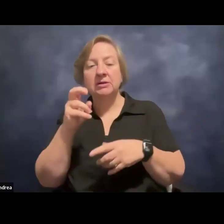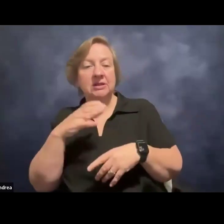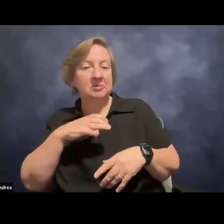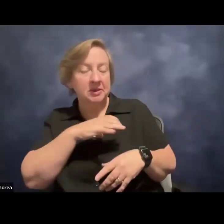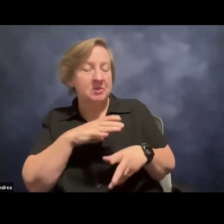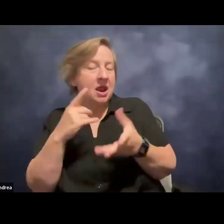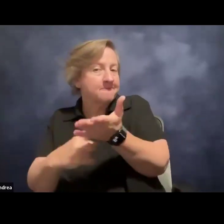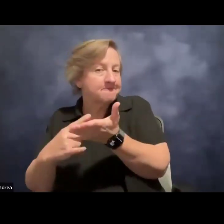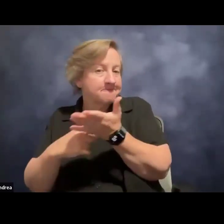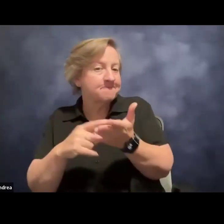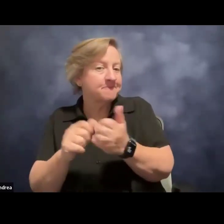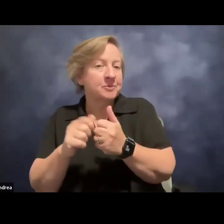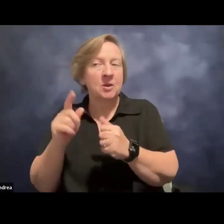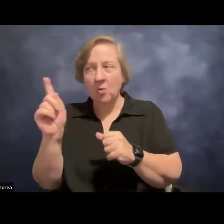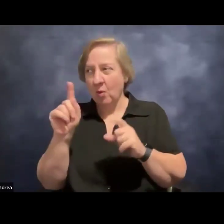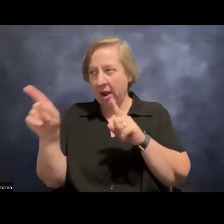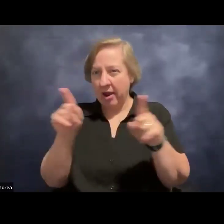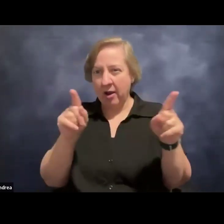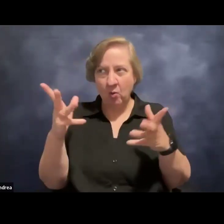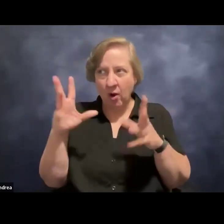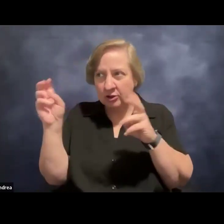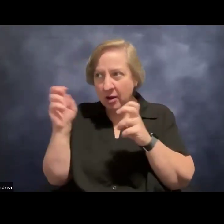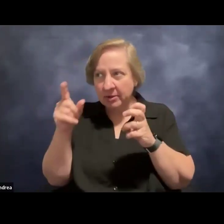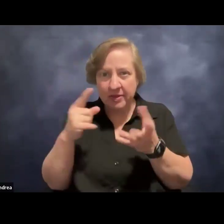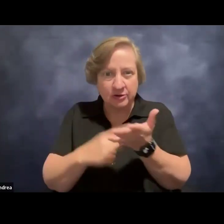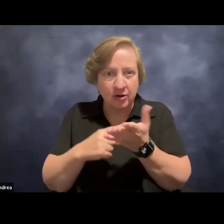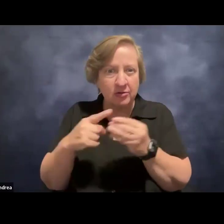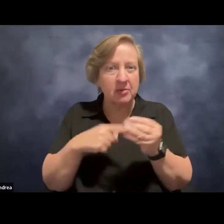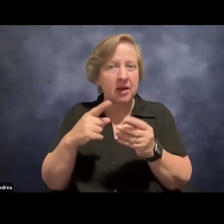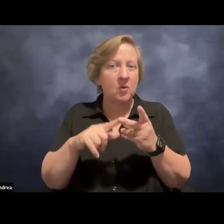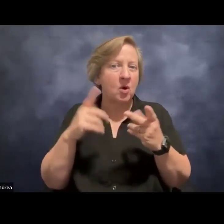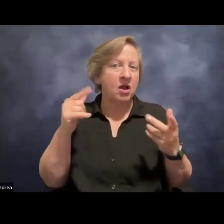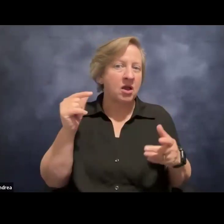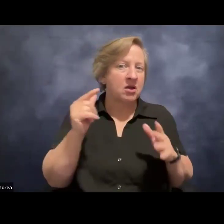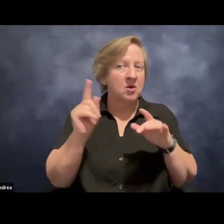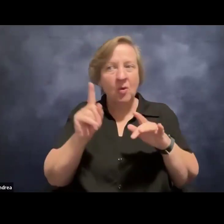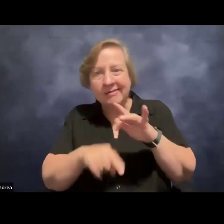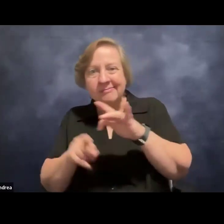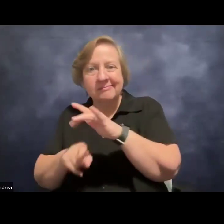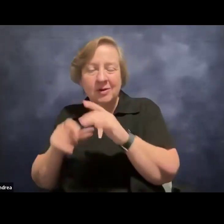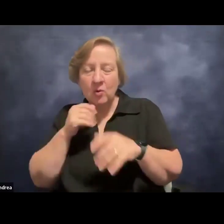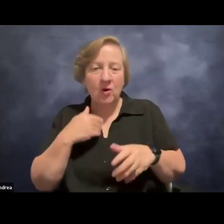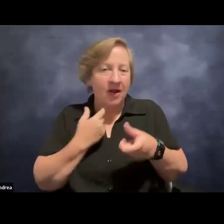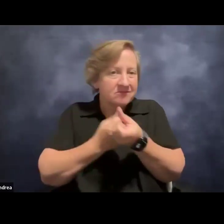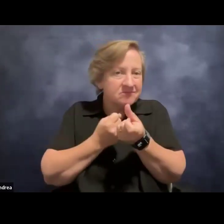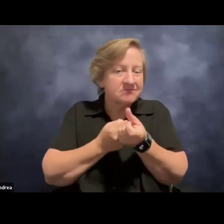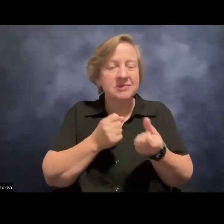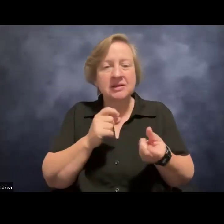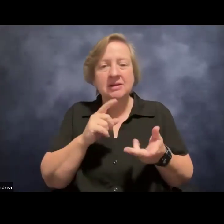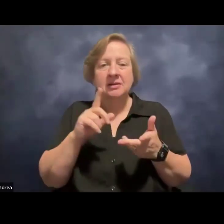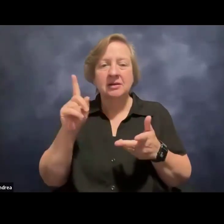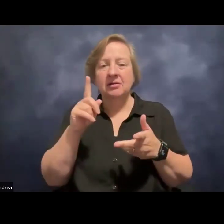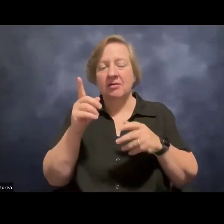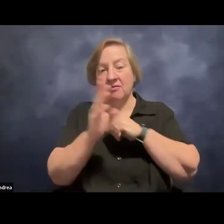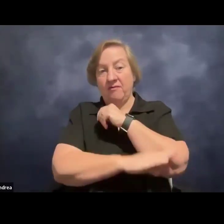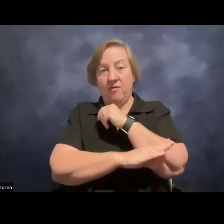at where are those, what are they covering, where are the gaps, and what else maybe we want. And I think later this fall, we'll be able to bring